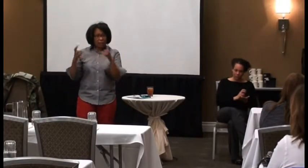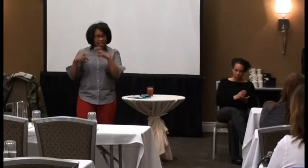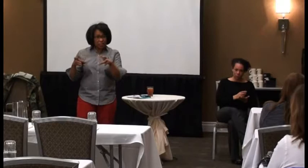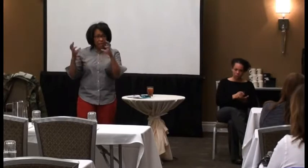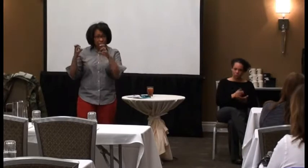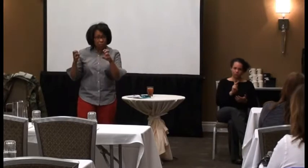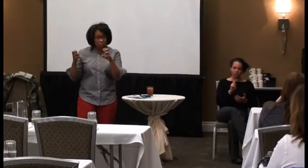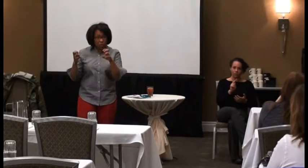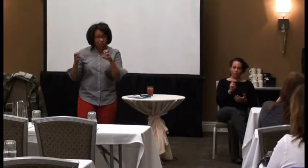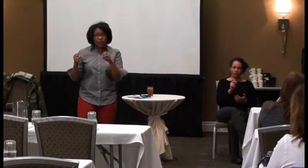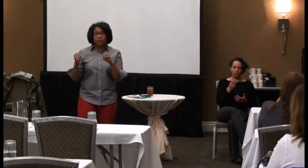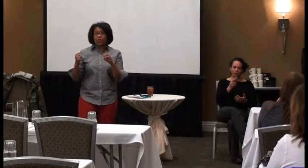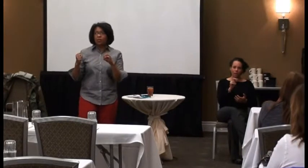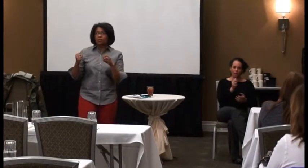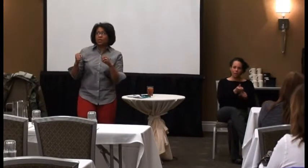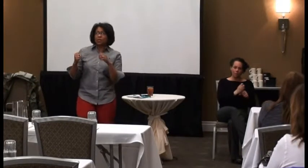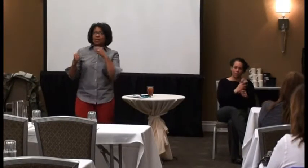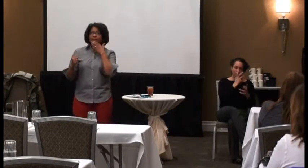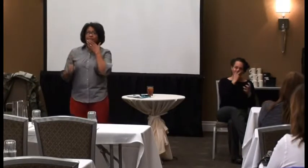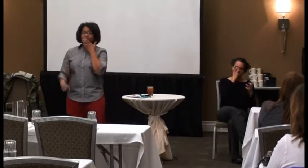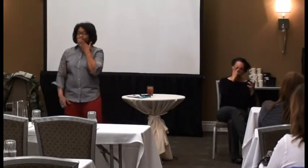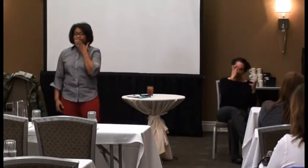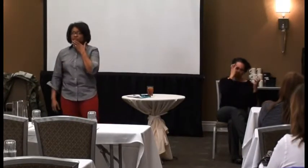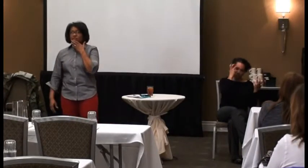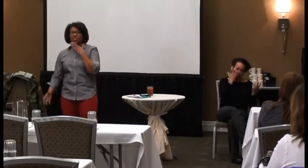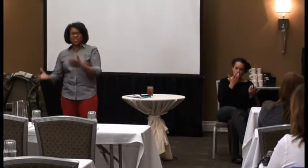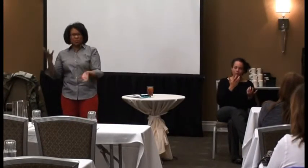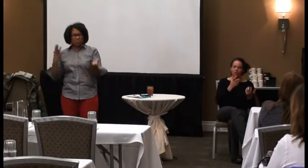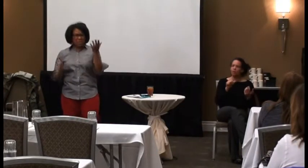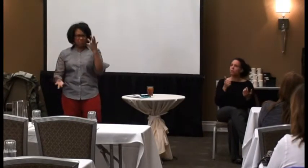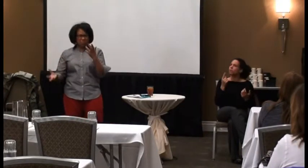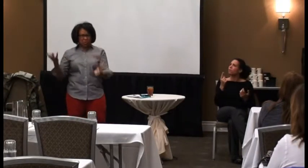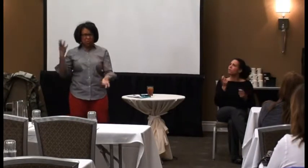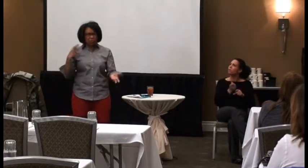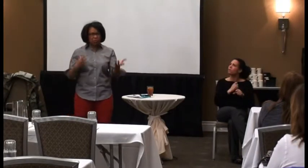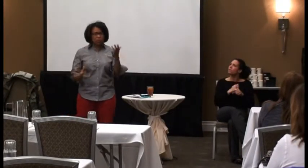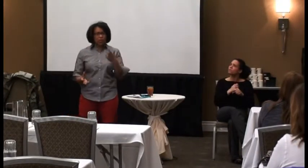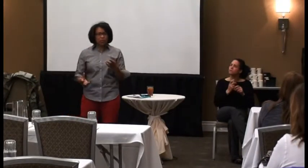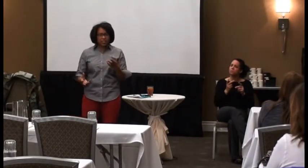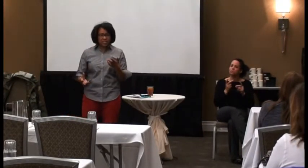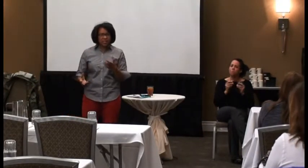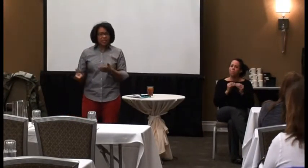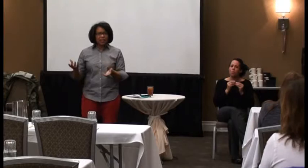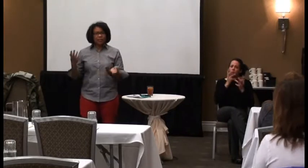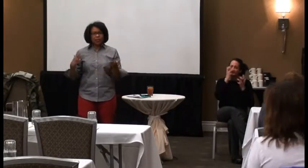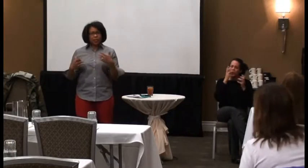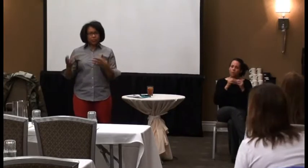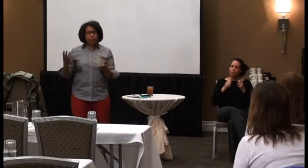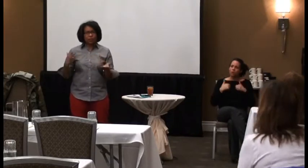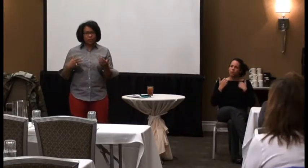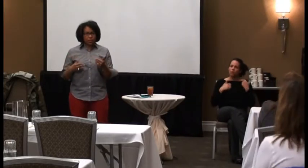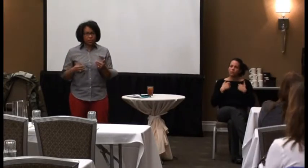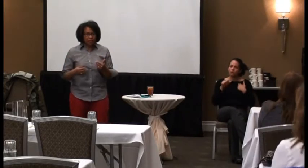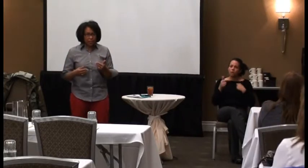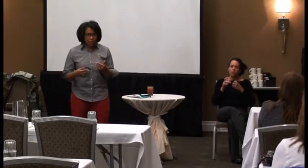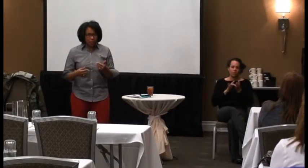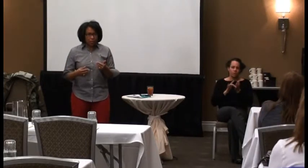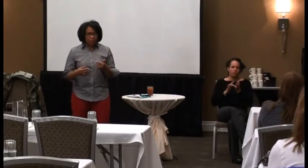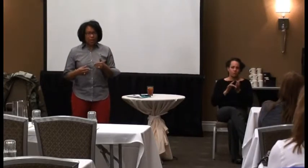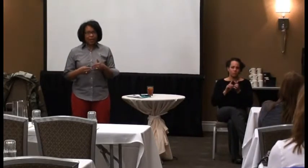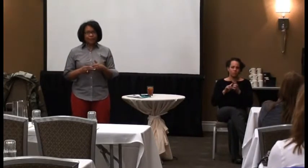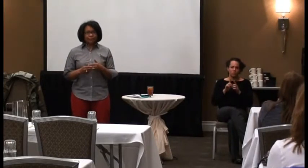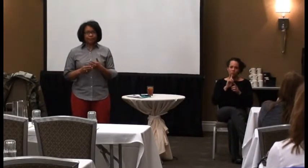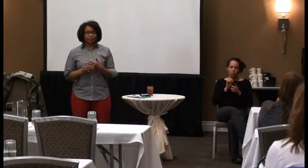the Keppra makes them irritable. There's another one, too, that seems to make them more irritable and more aggressive. And so it's really, really tricky.